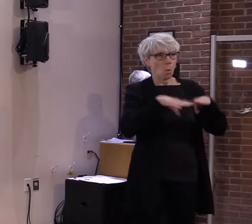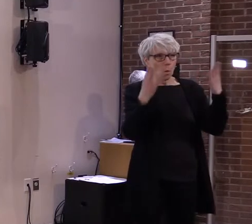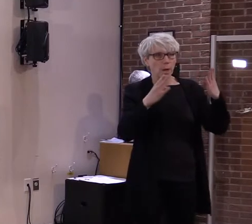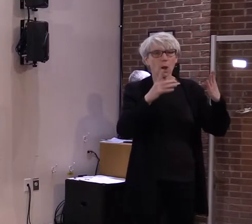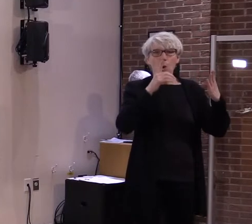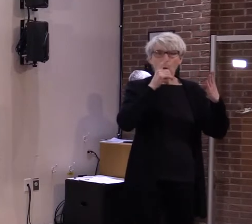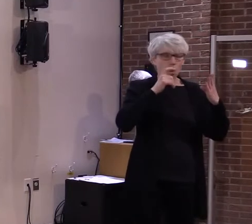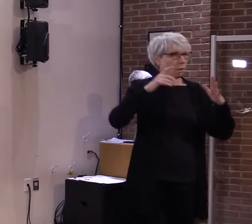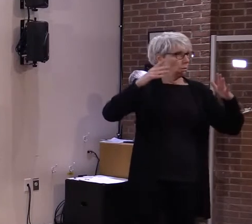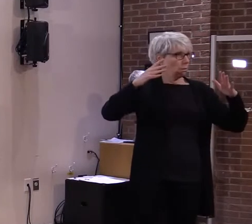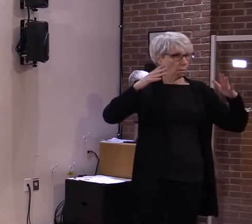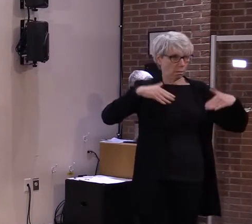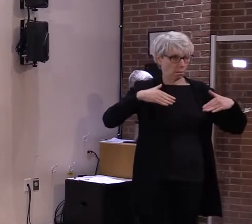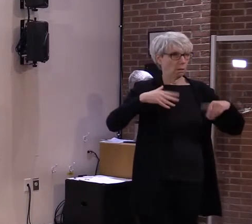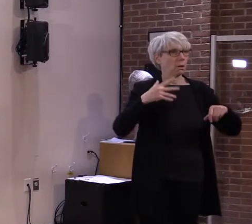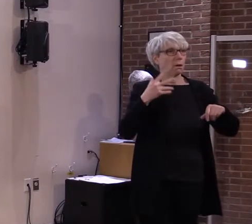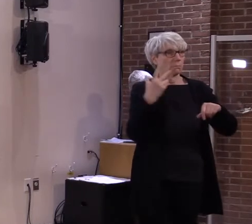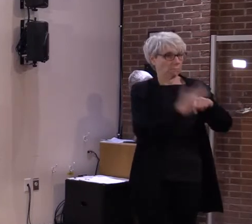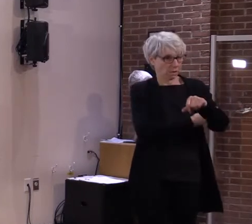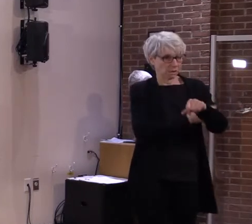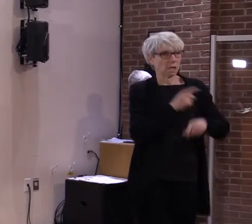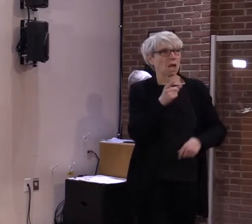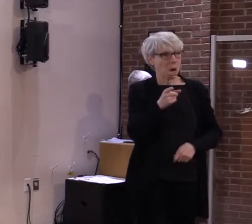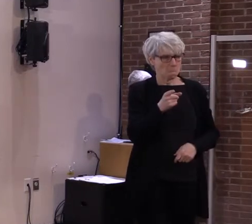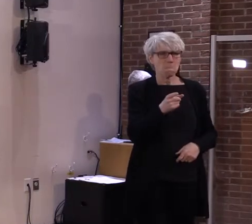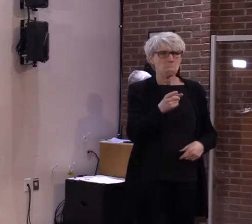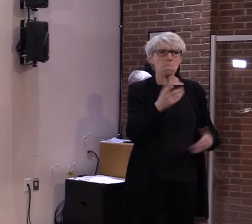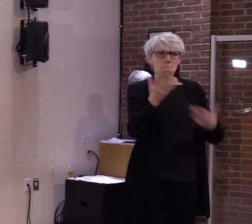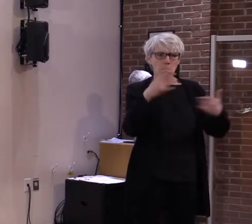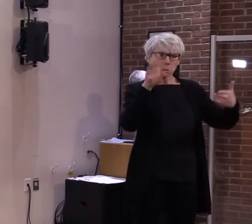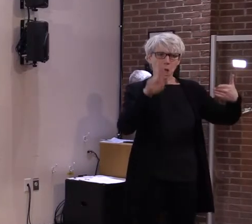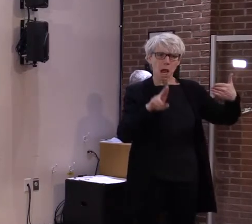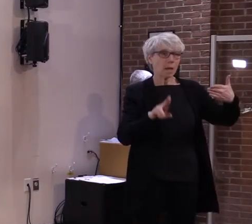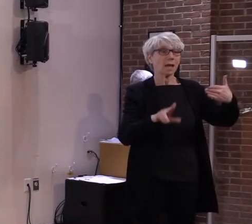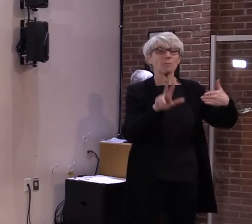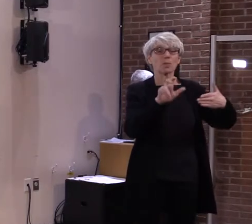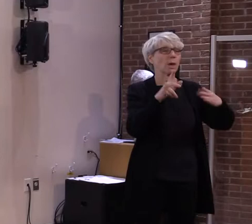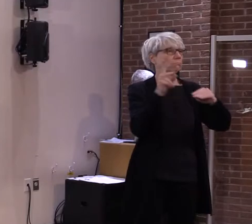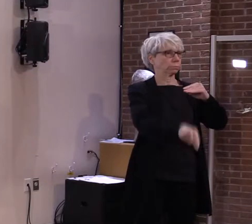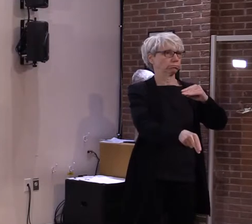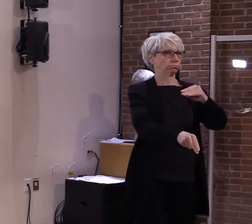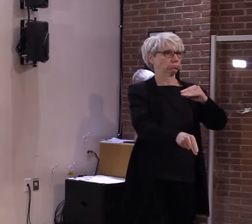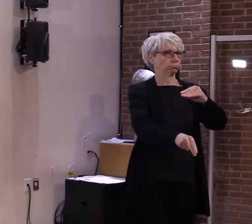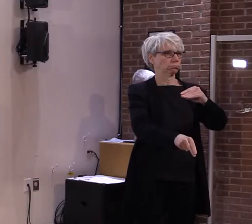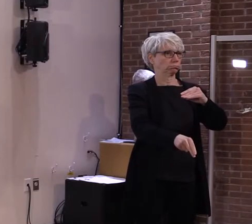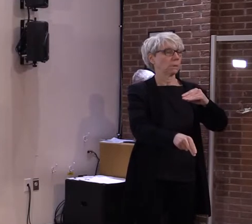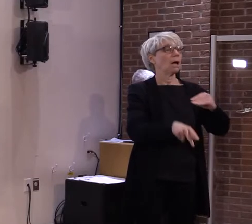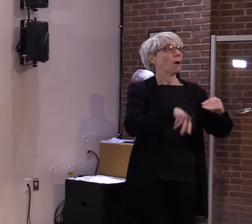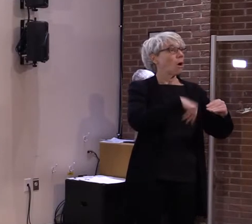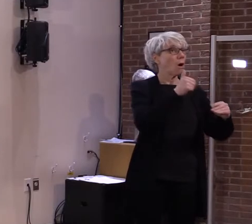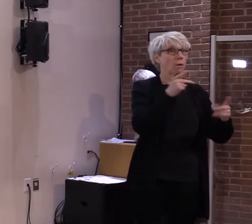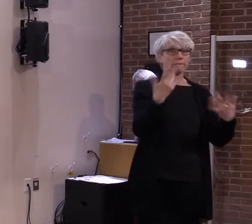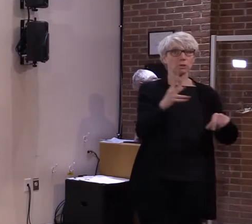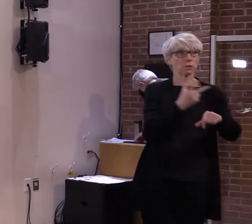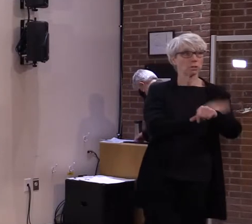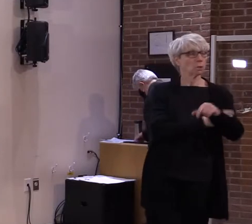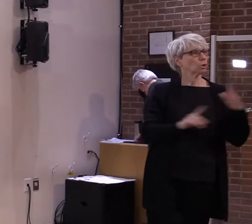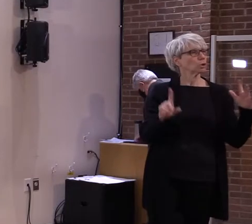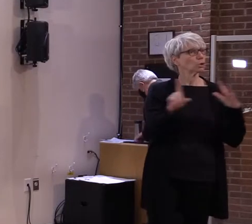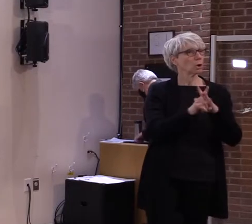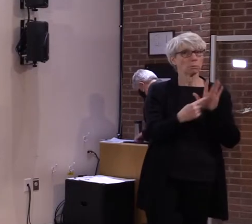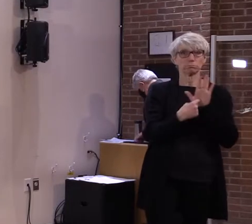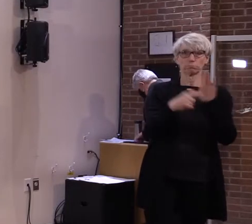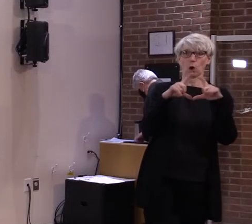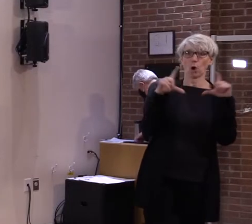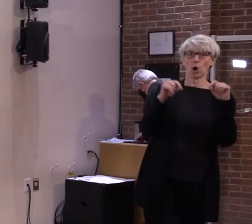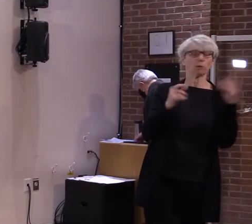people at the door who can show proof of vaccination. But it's really going to be on the event planners. If you're having a private party, same thing.